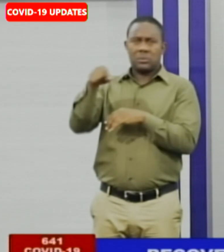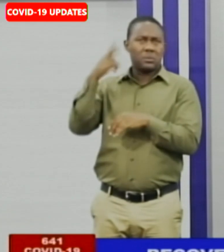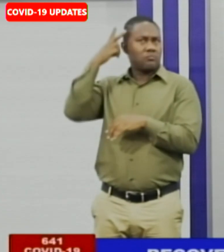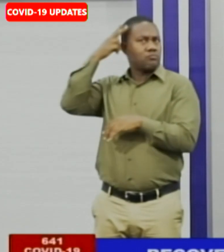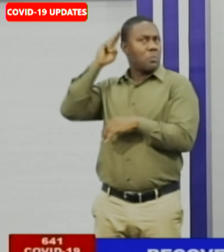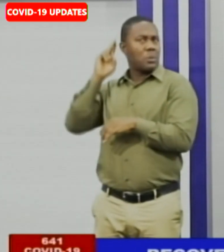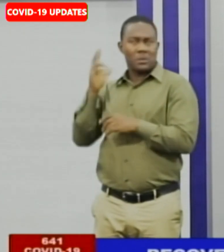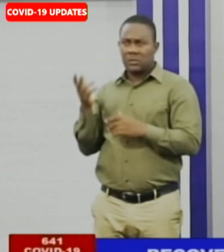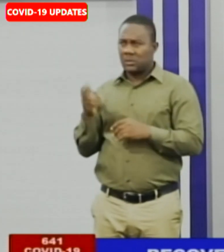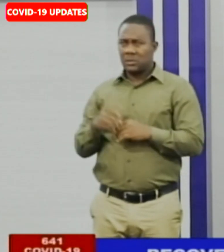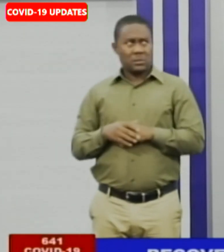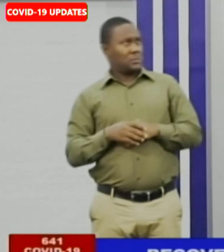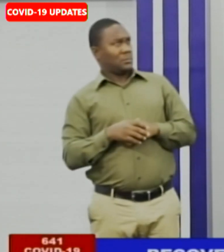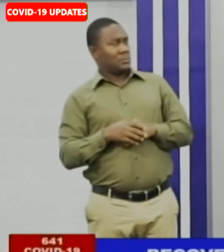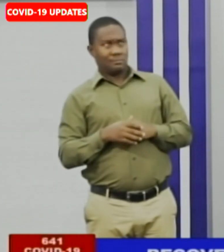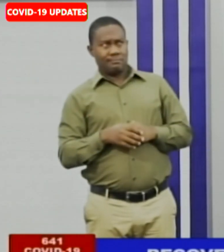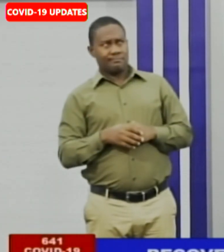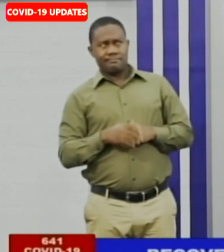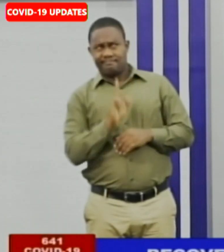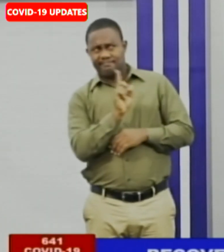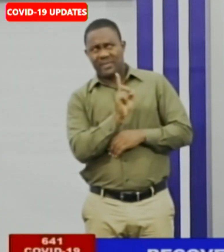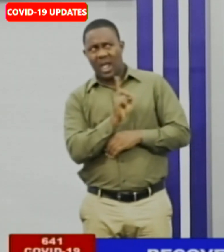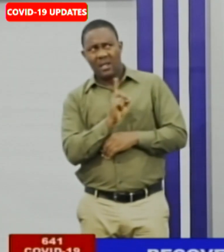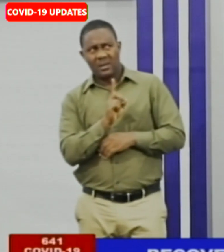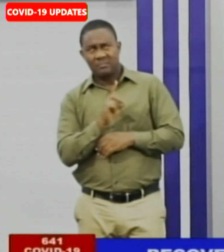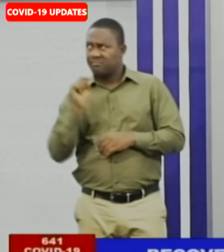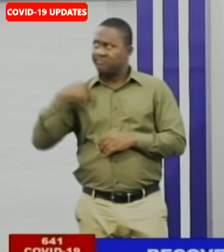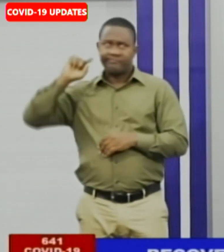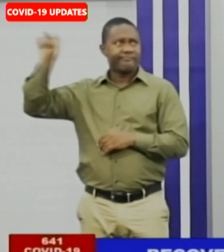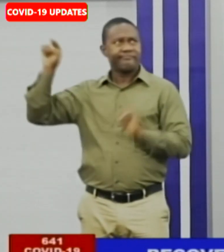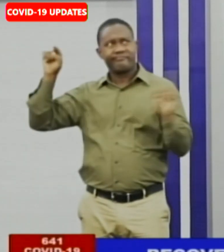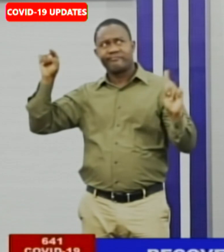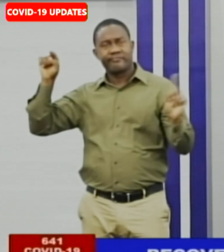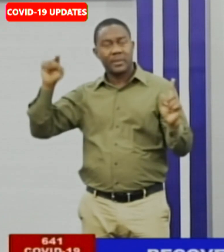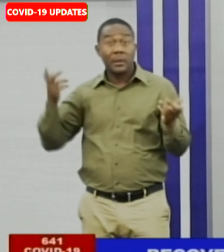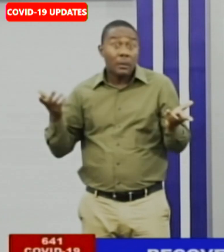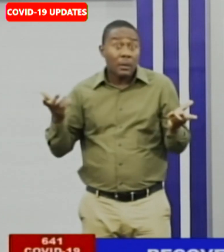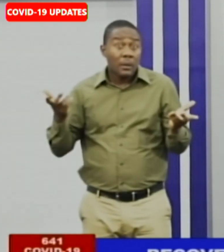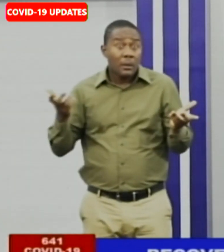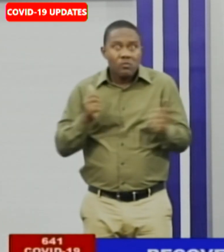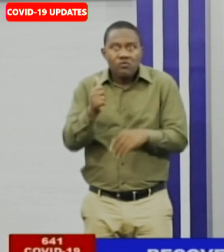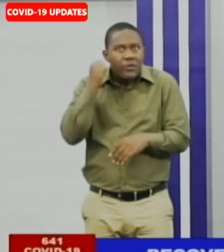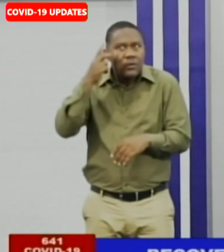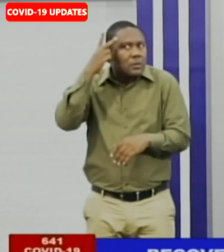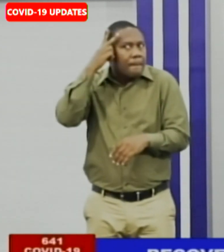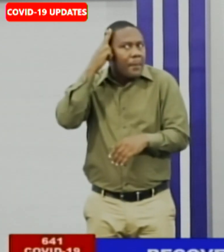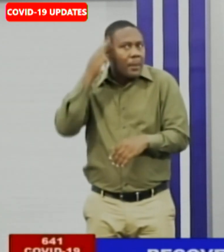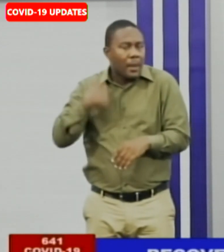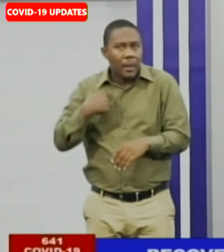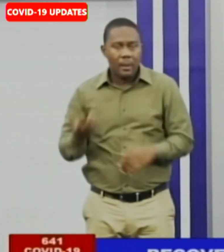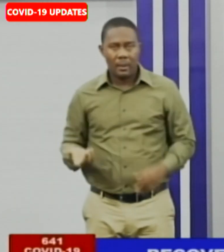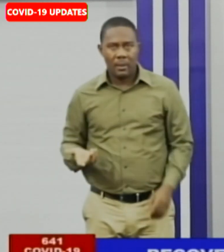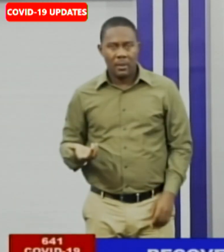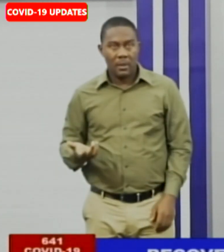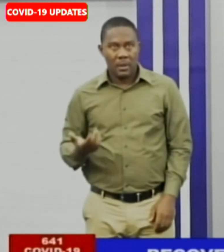my hair. I went there, the gentleman just saw me. He just said, and all that is it. But the point is that at times I feel